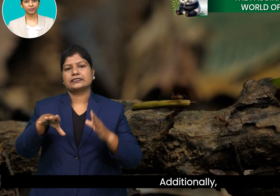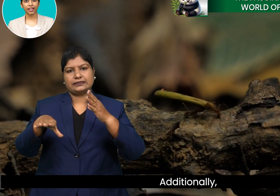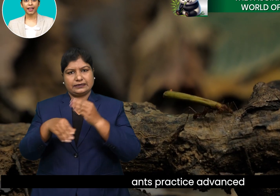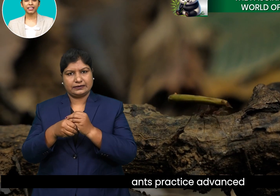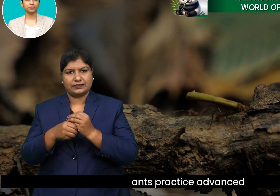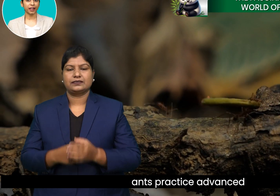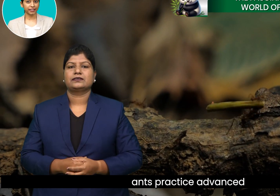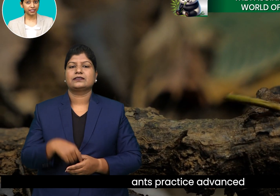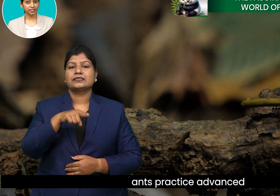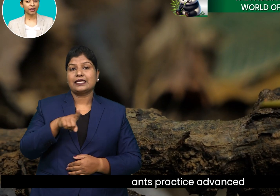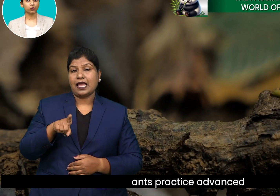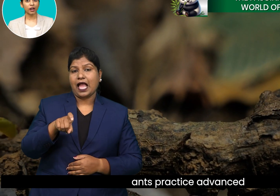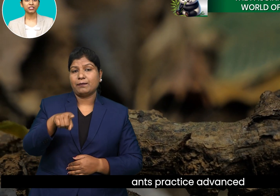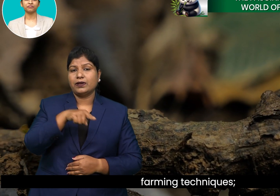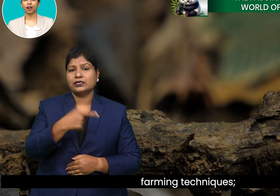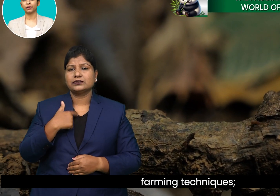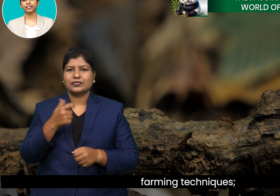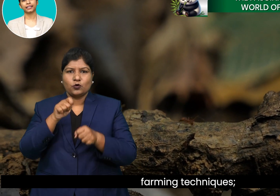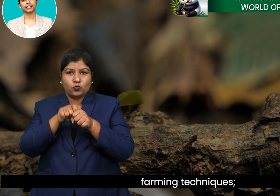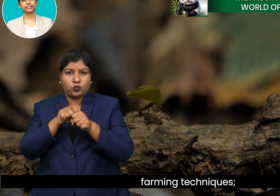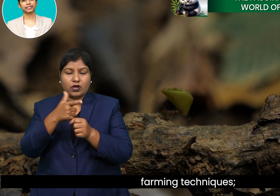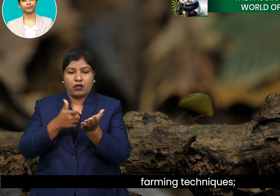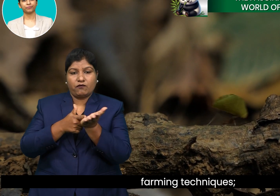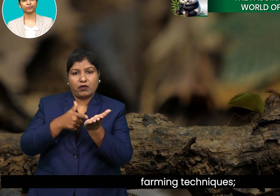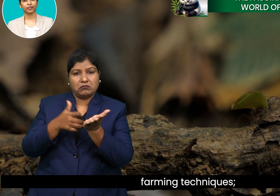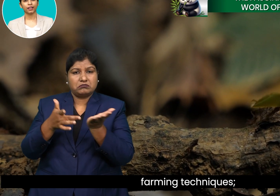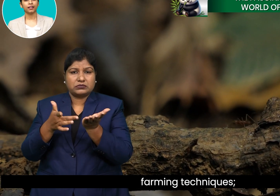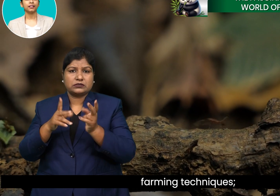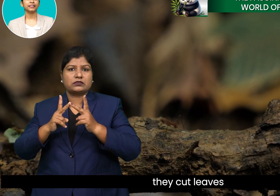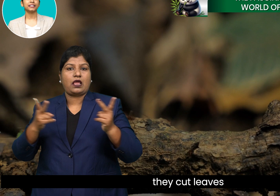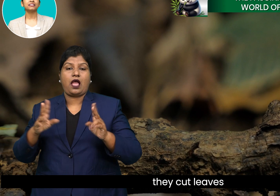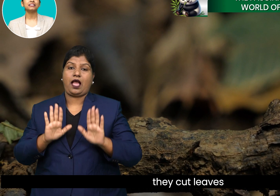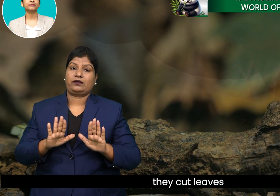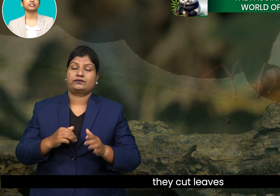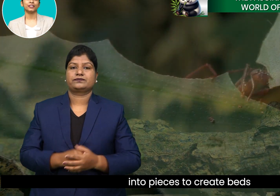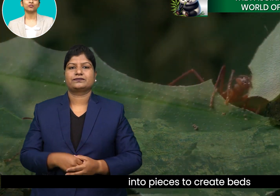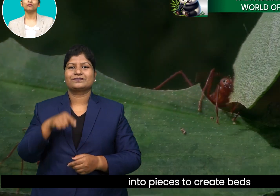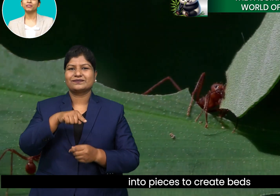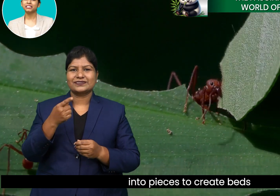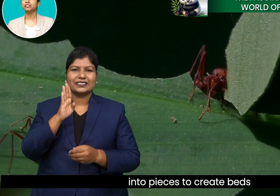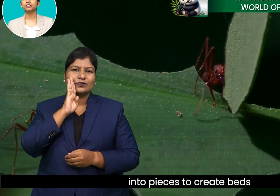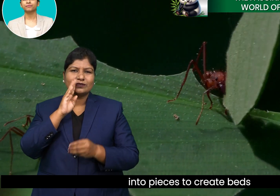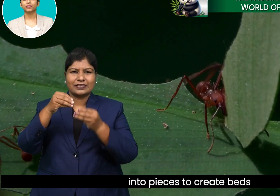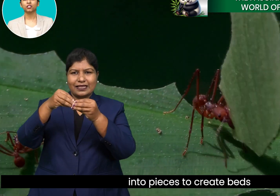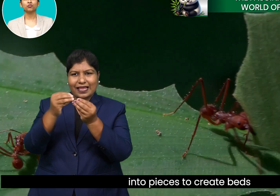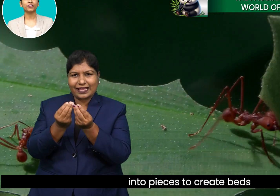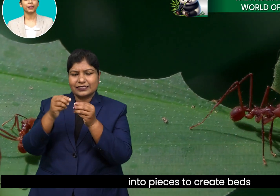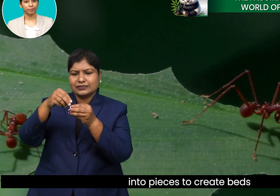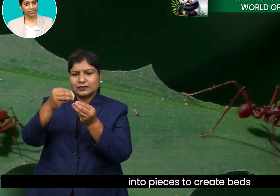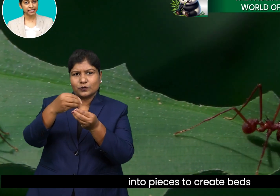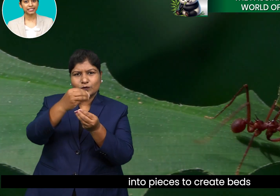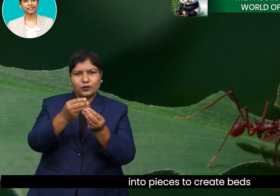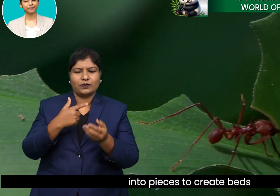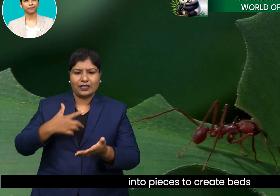Additionally, ants practice advanced farming techniques. They cut leaves into pieces to